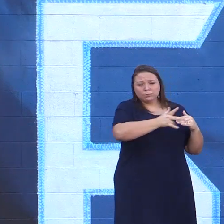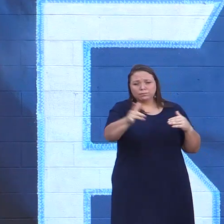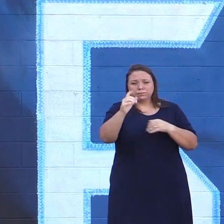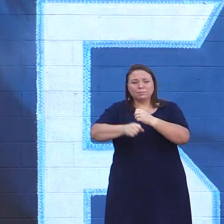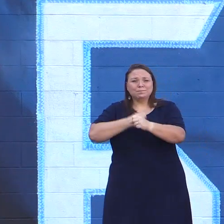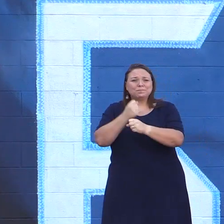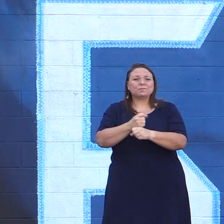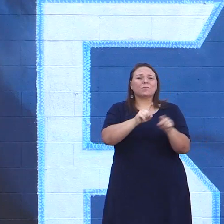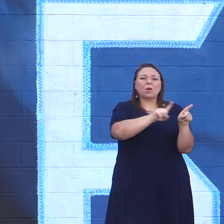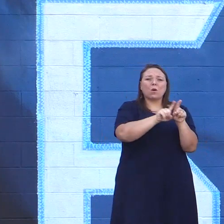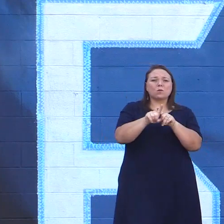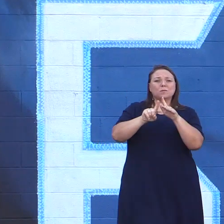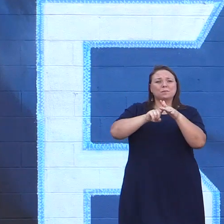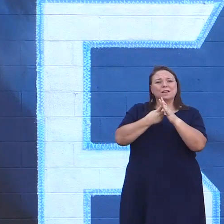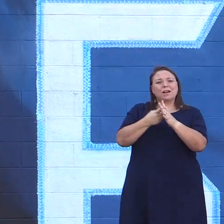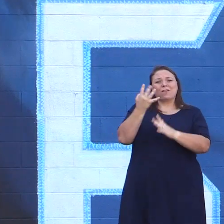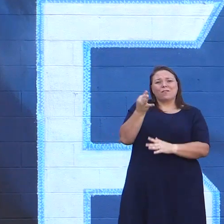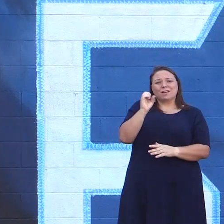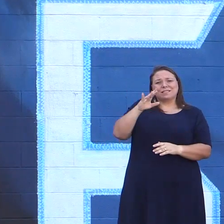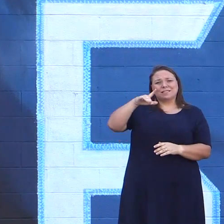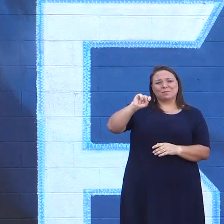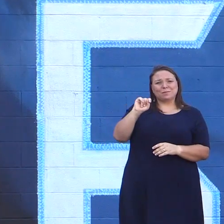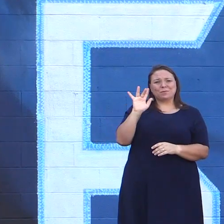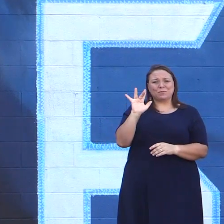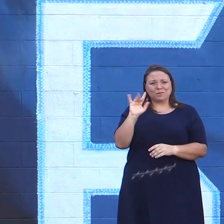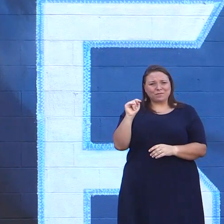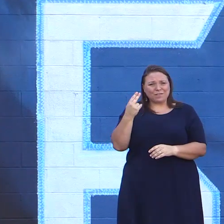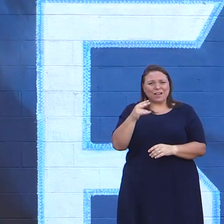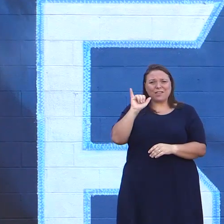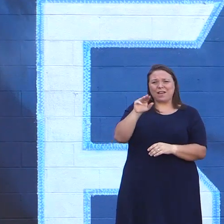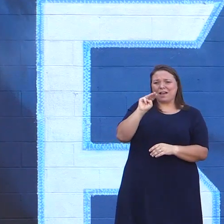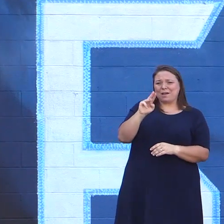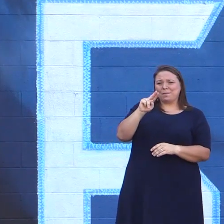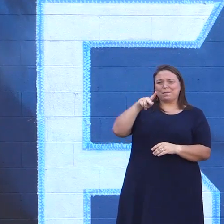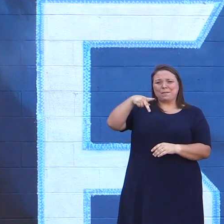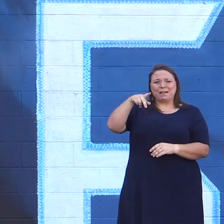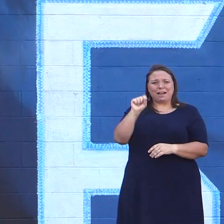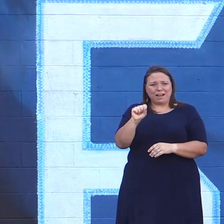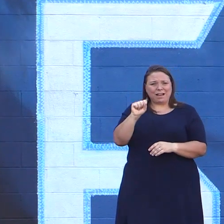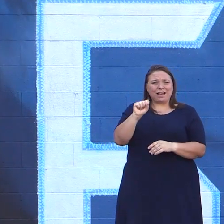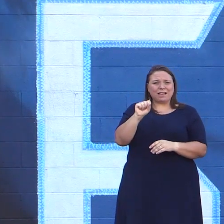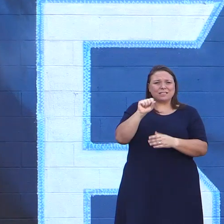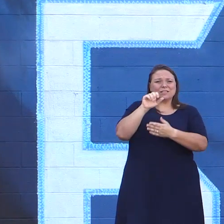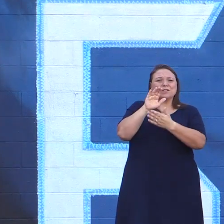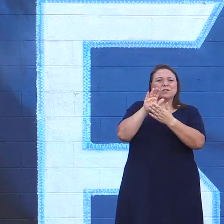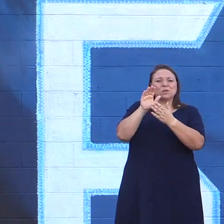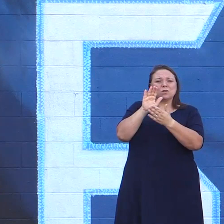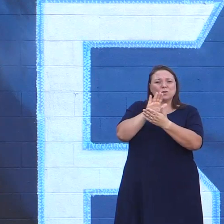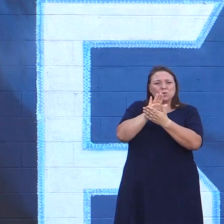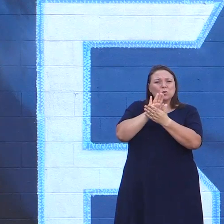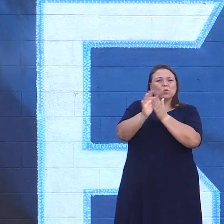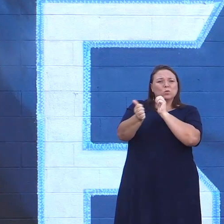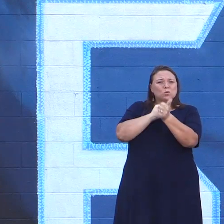also beginning on Friday, September the 25th, the fall MNPS interscholastic